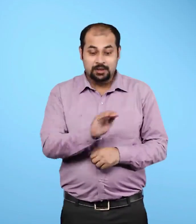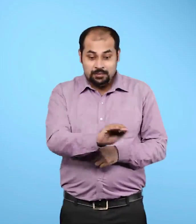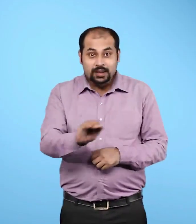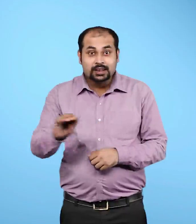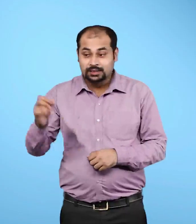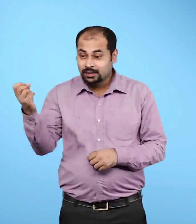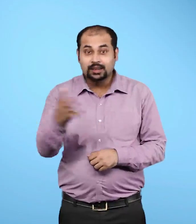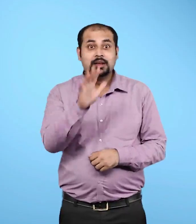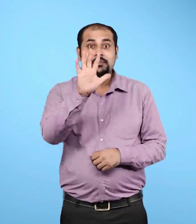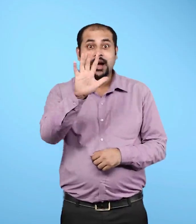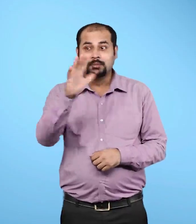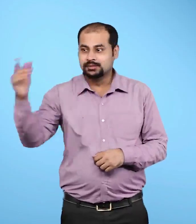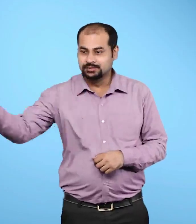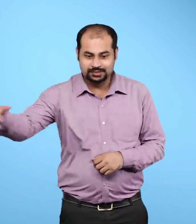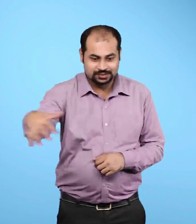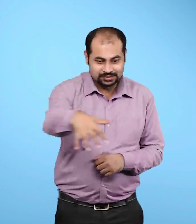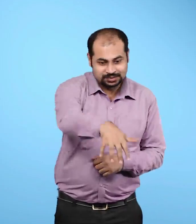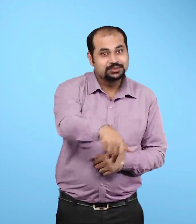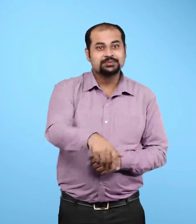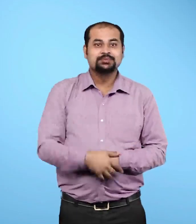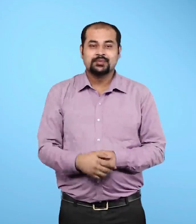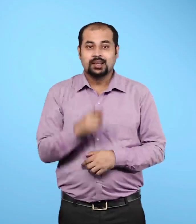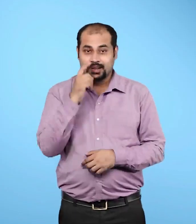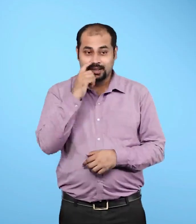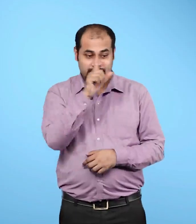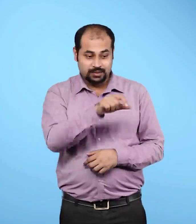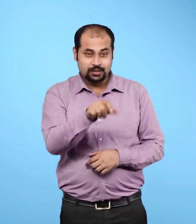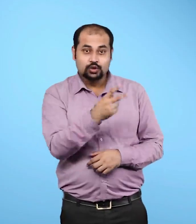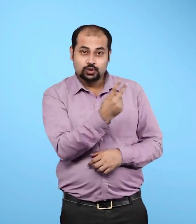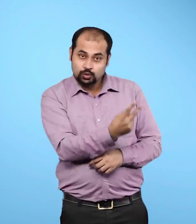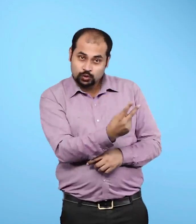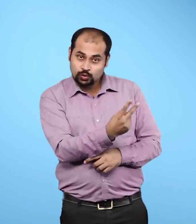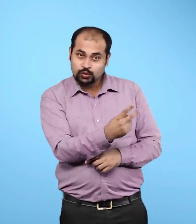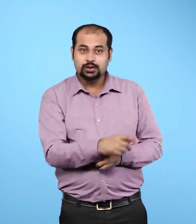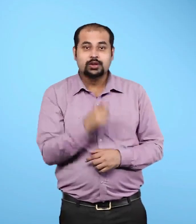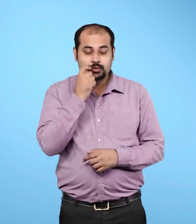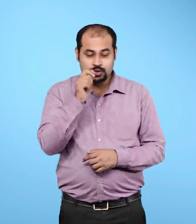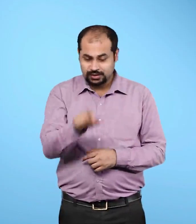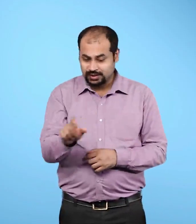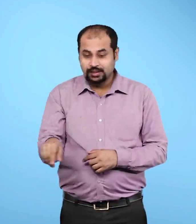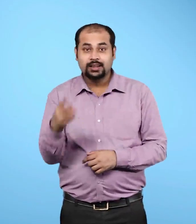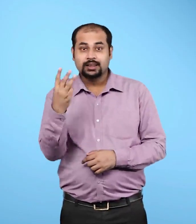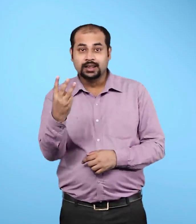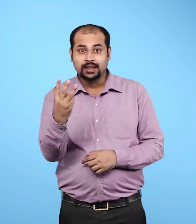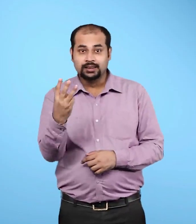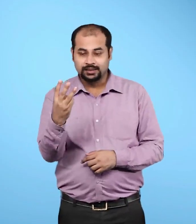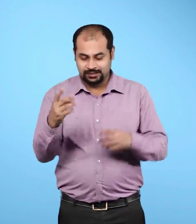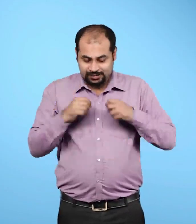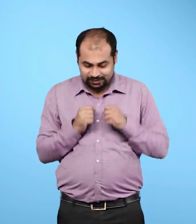5 children, 2 girls and 3 boys, standing in front of the beads and necklaces